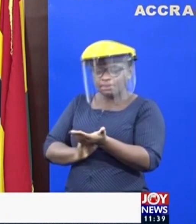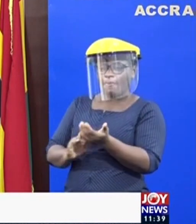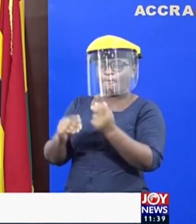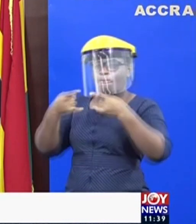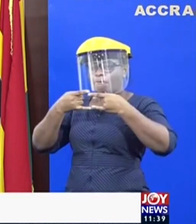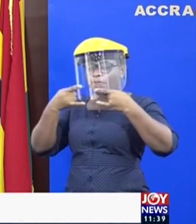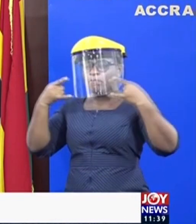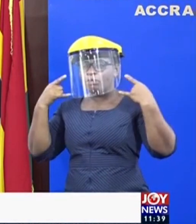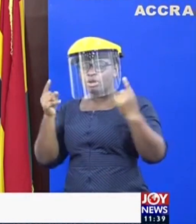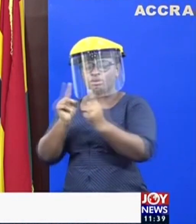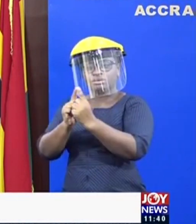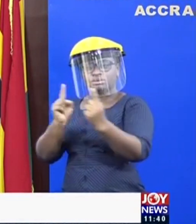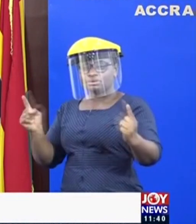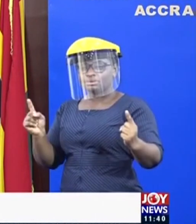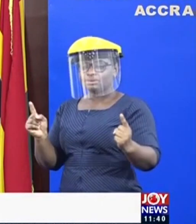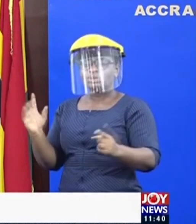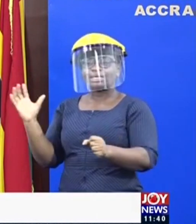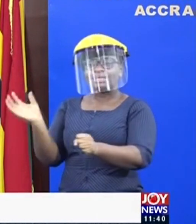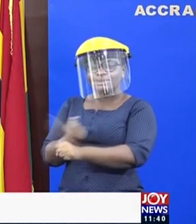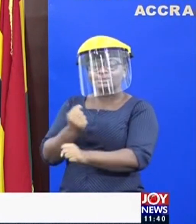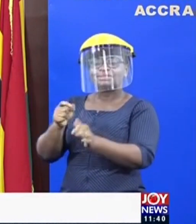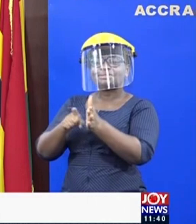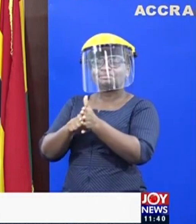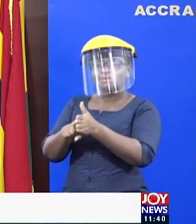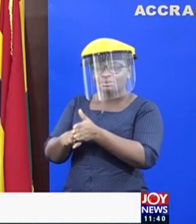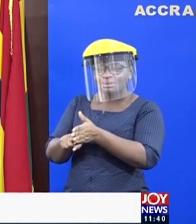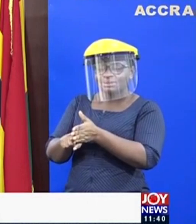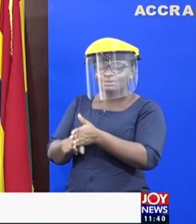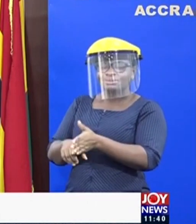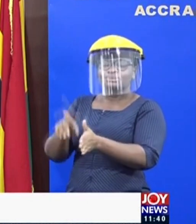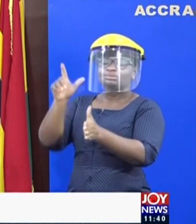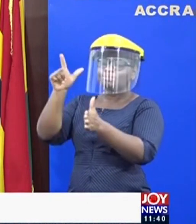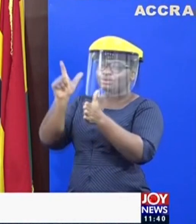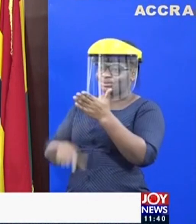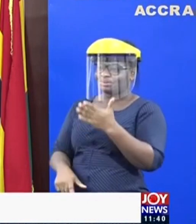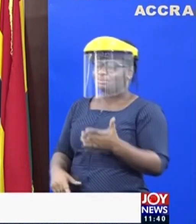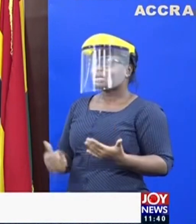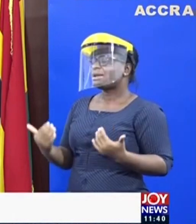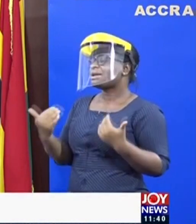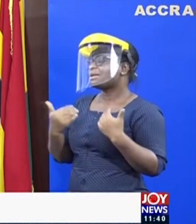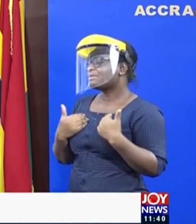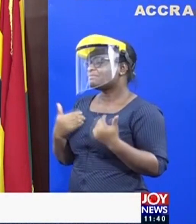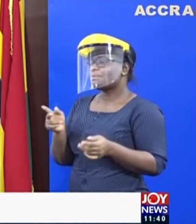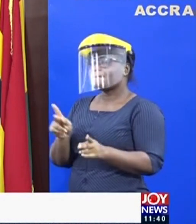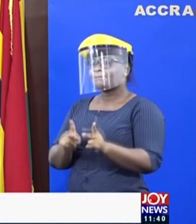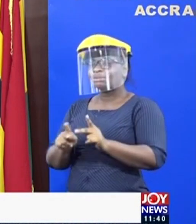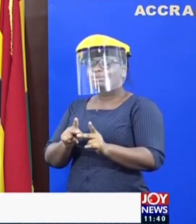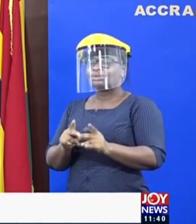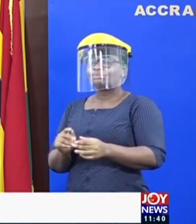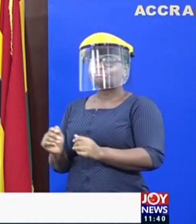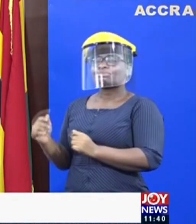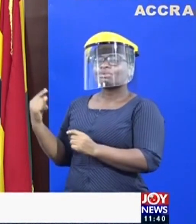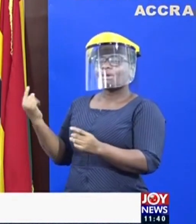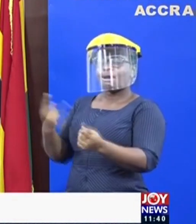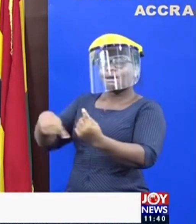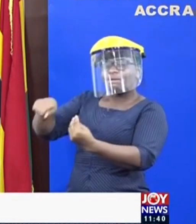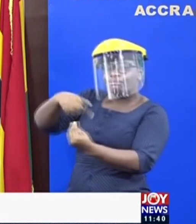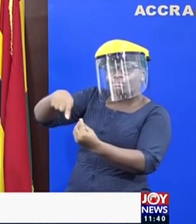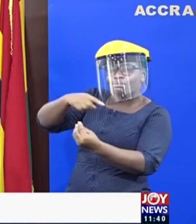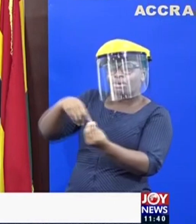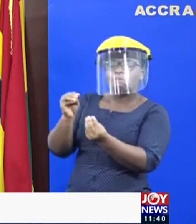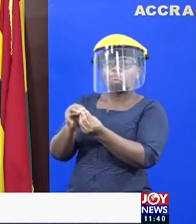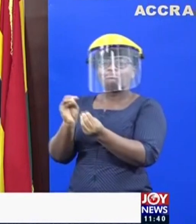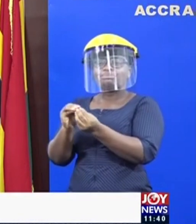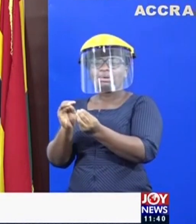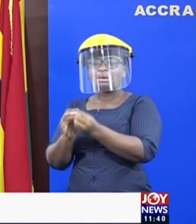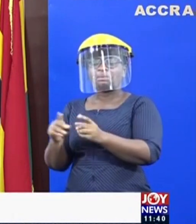distancing, your risk of contracting the virus, it will be low. We have had people who have been around almost all people who have